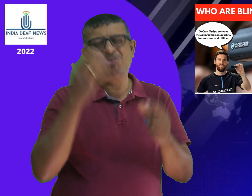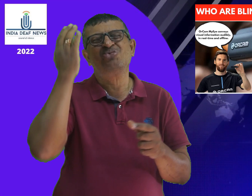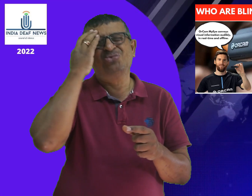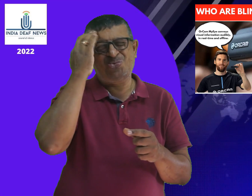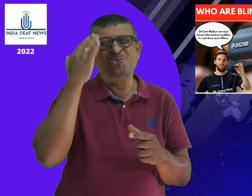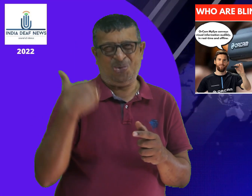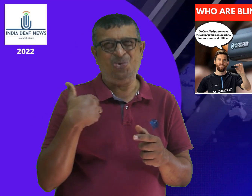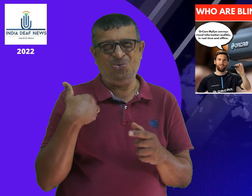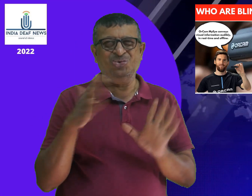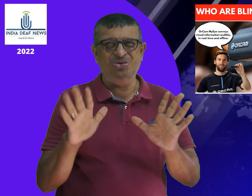Thank you.